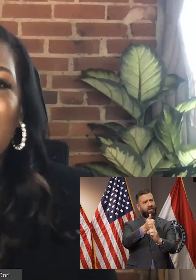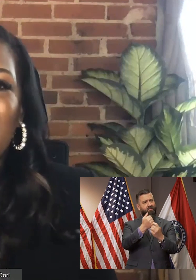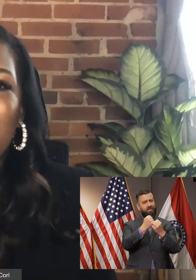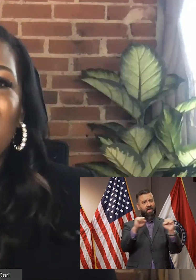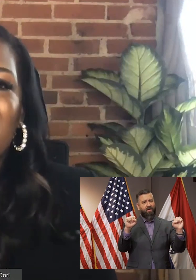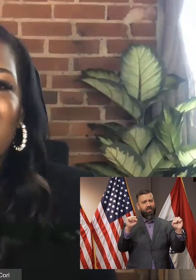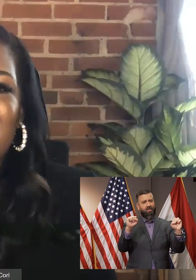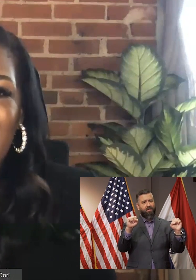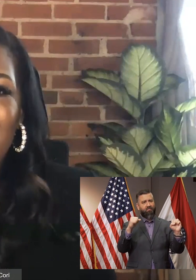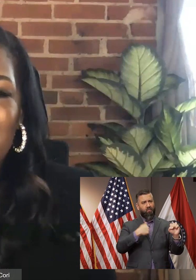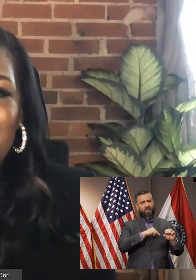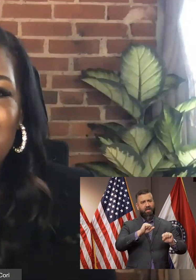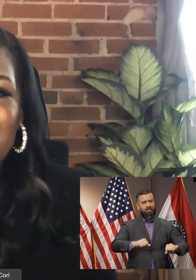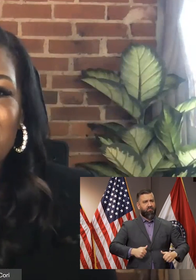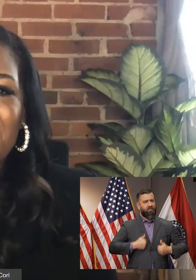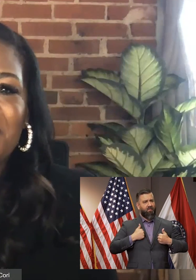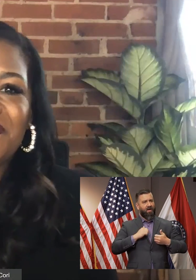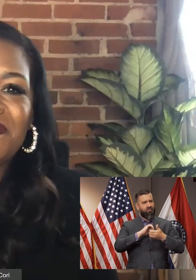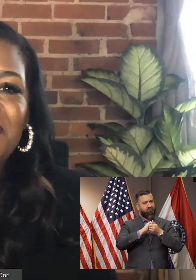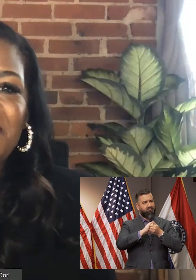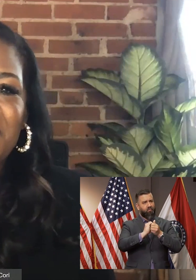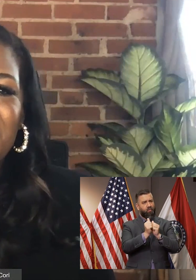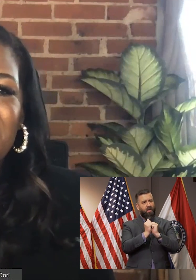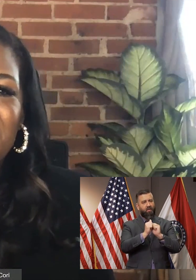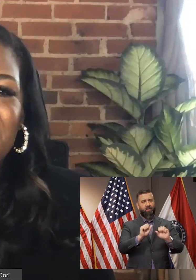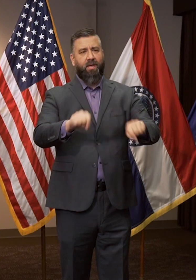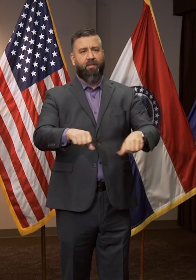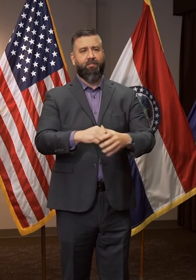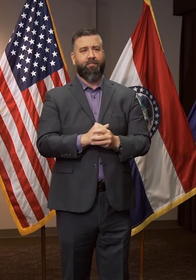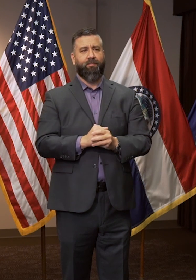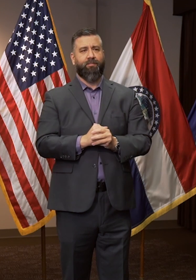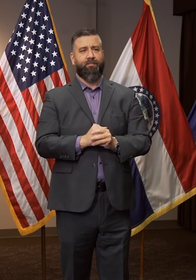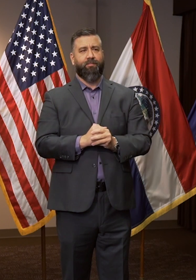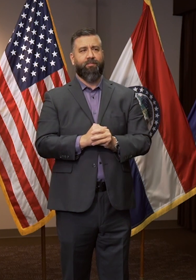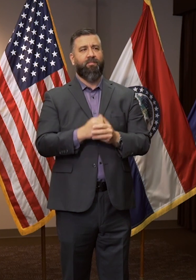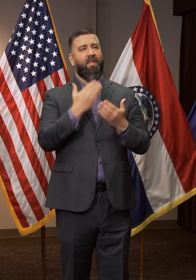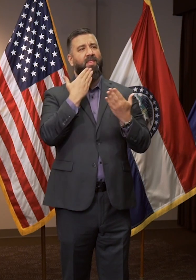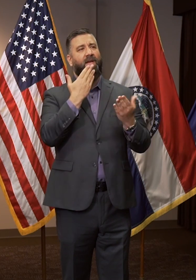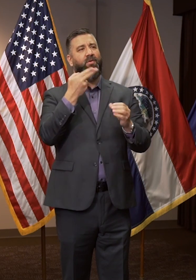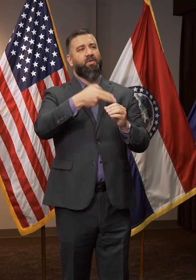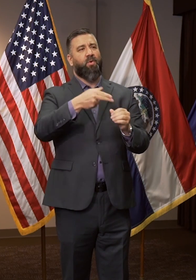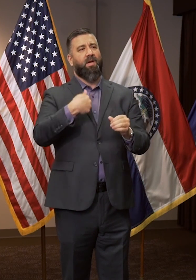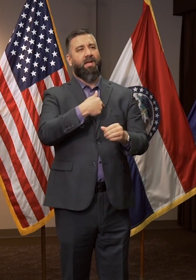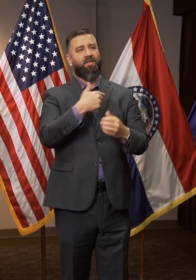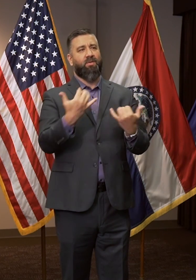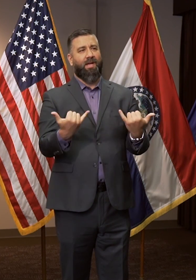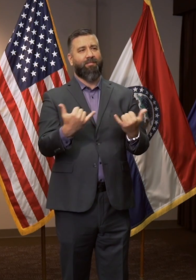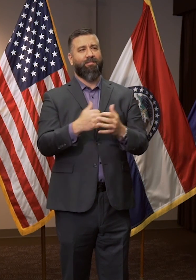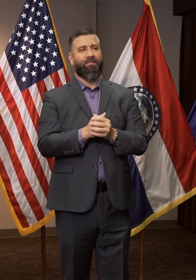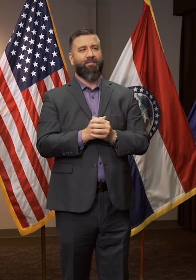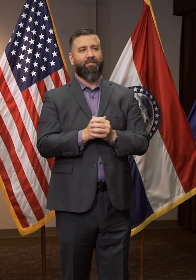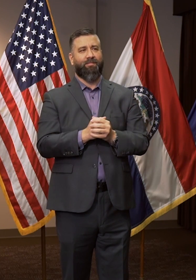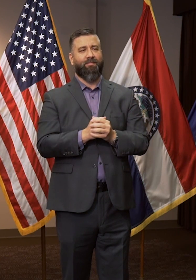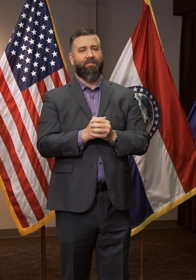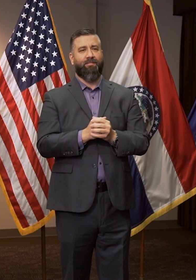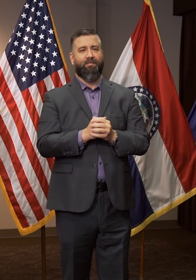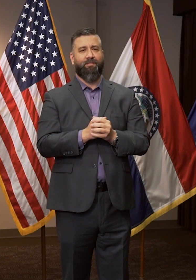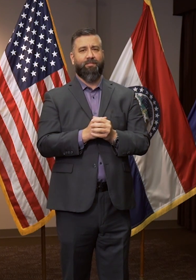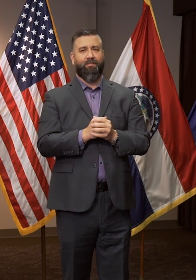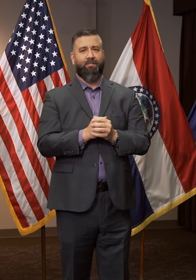this pandemic together. Yeah. Thank you, and thank you for joining us here today. Thank you.